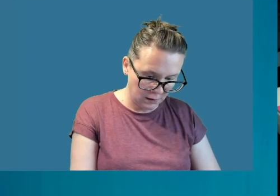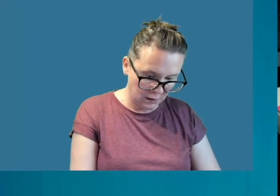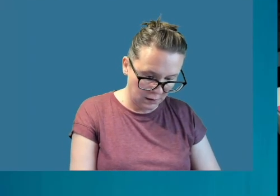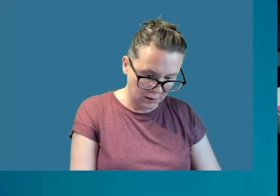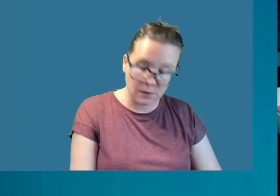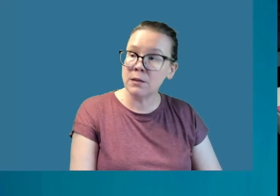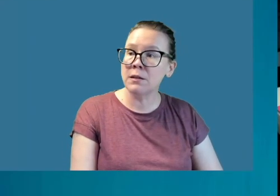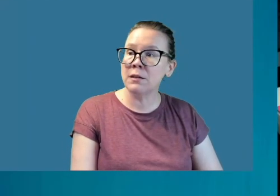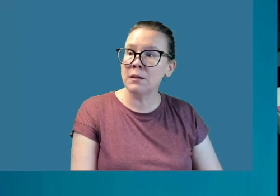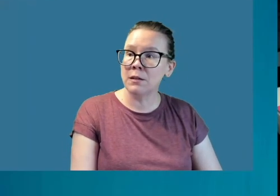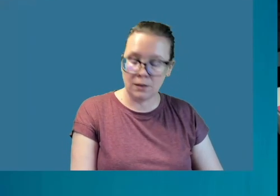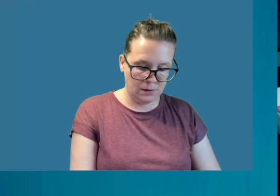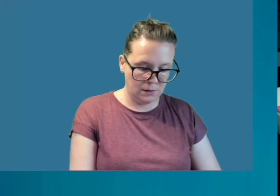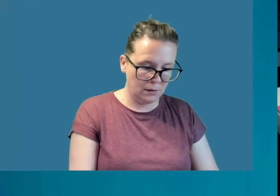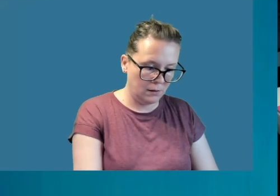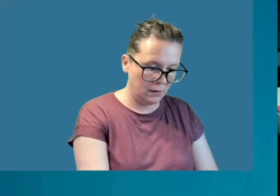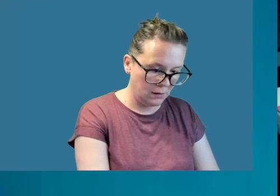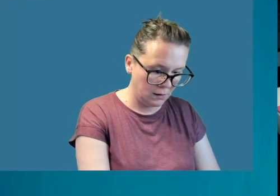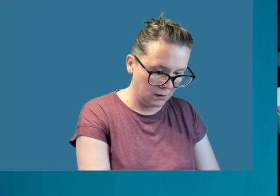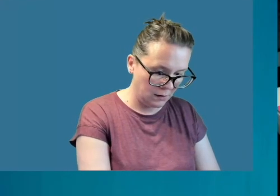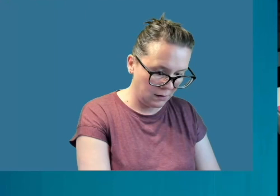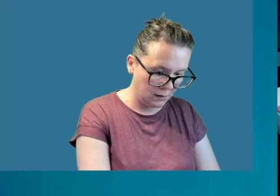allowance on both sides.